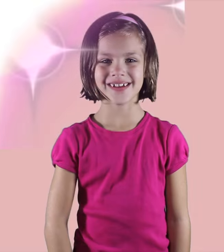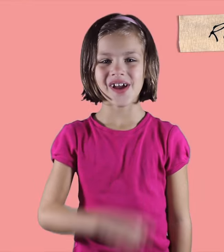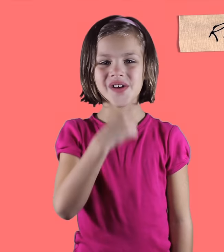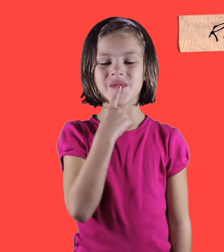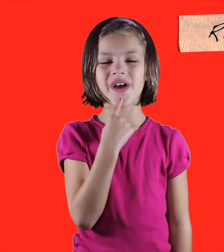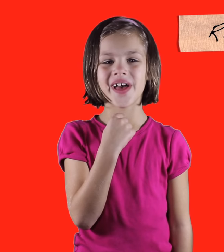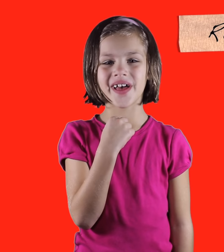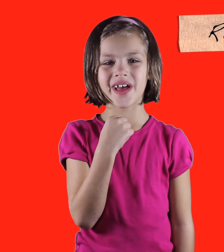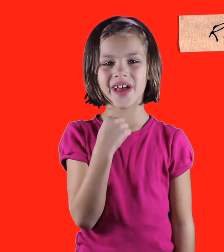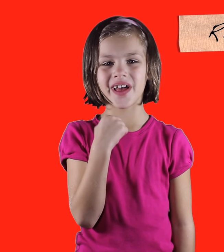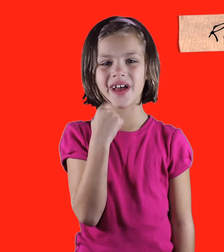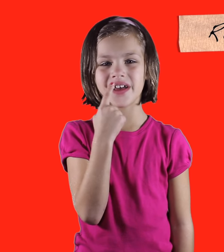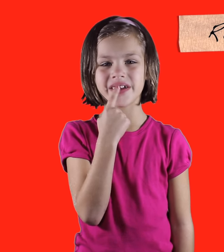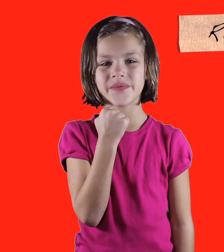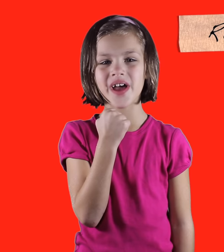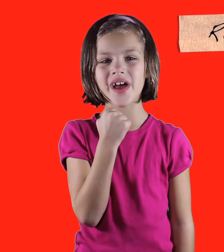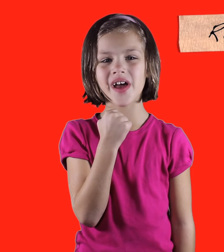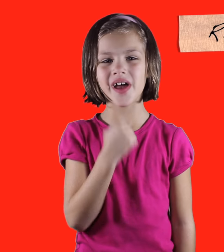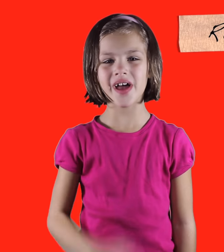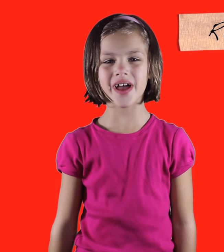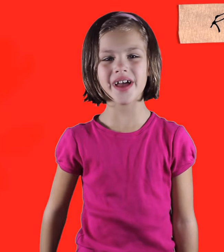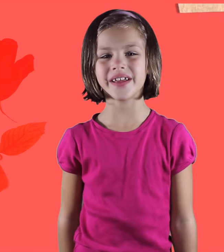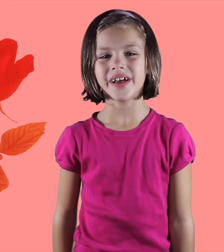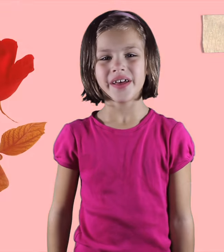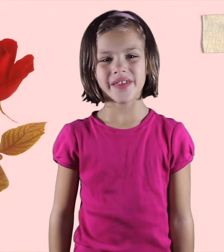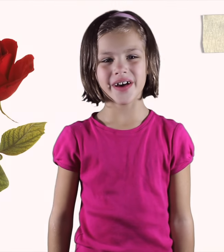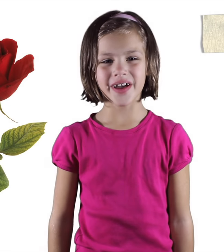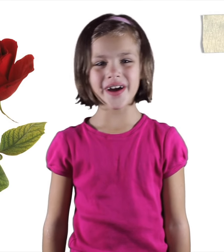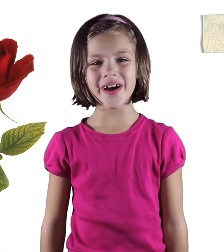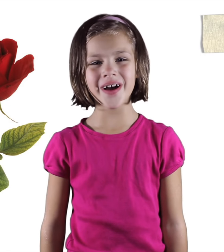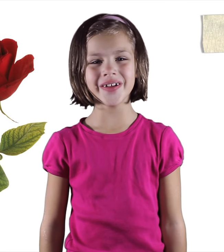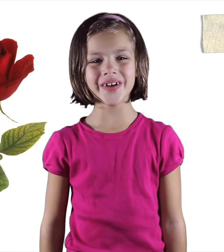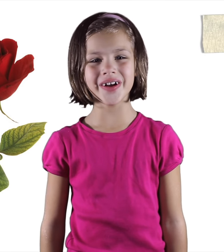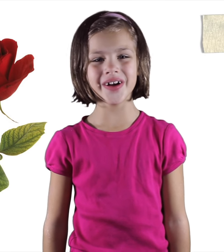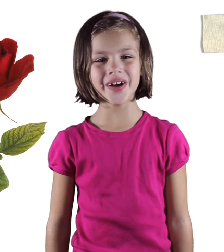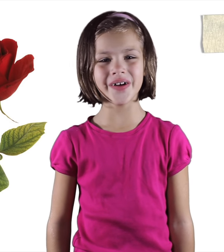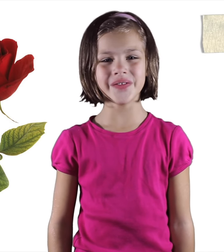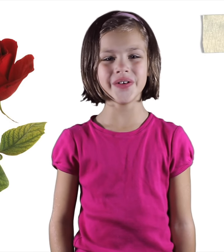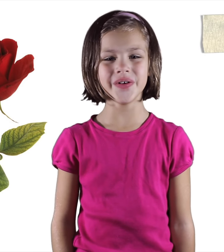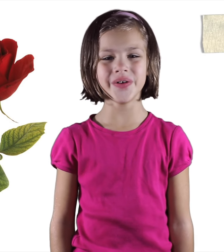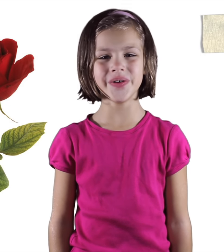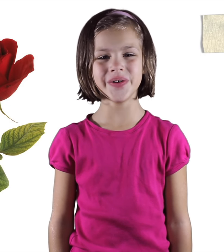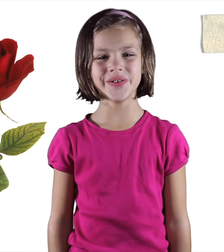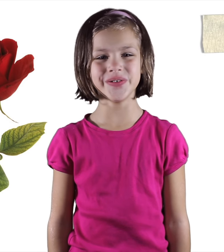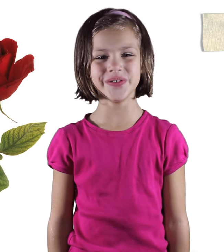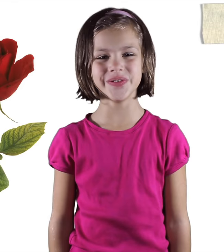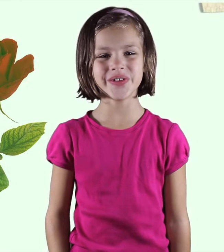Red, red, the color of a rose